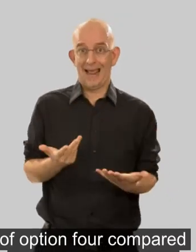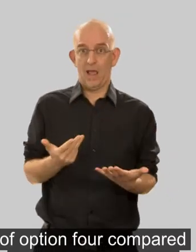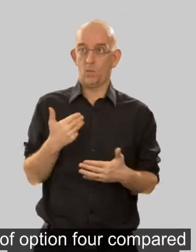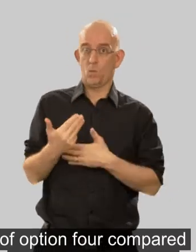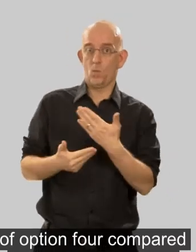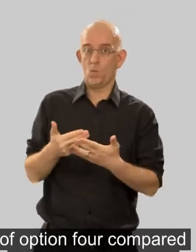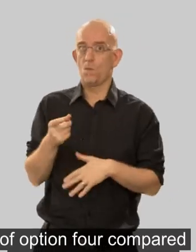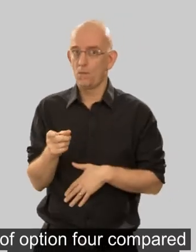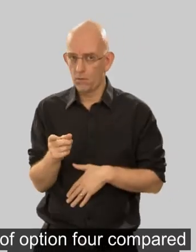to the current system